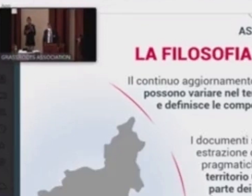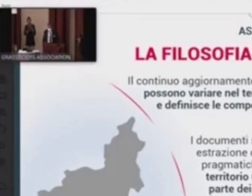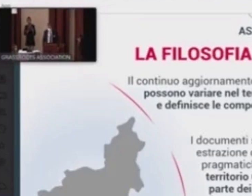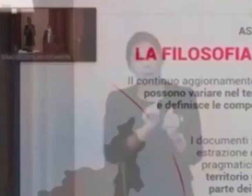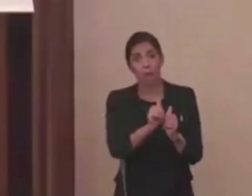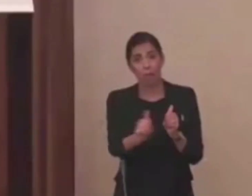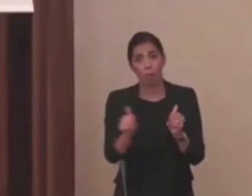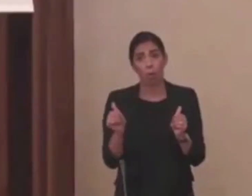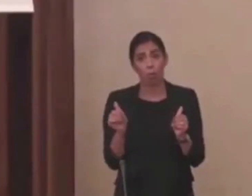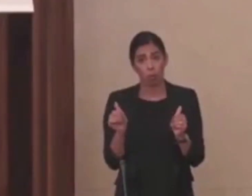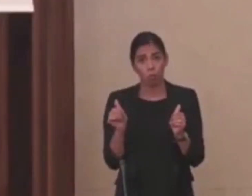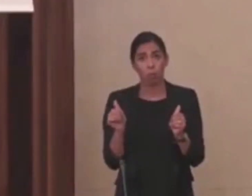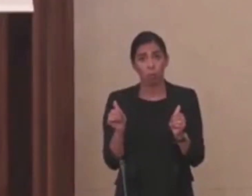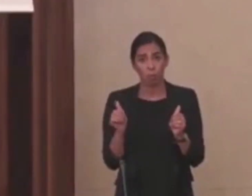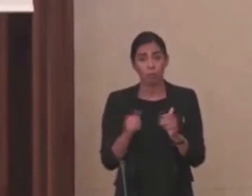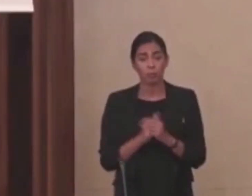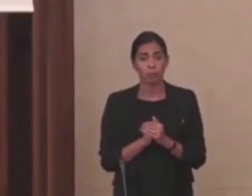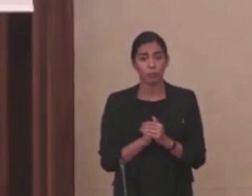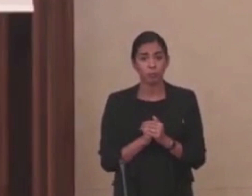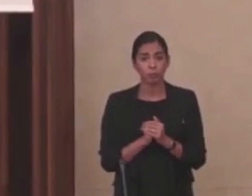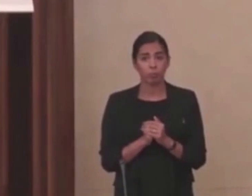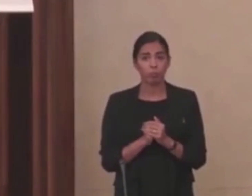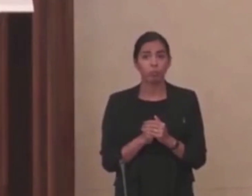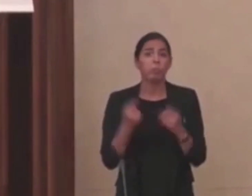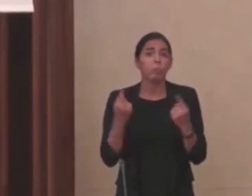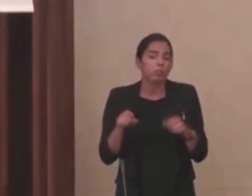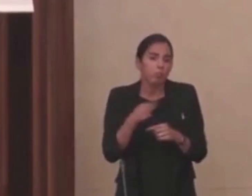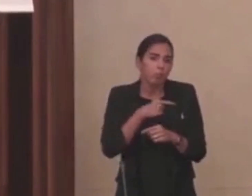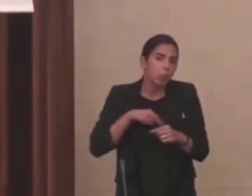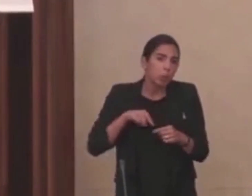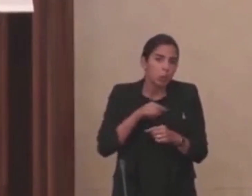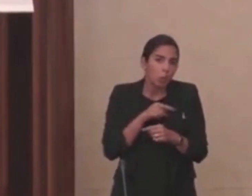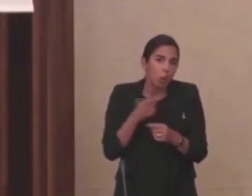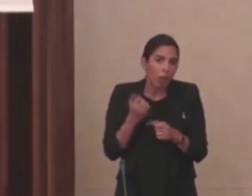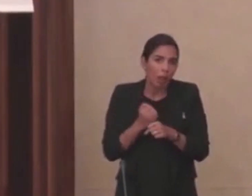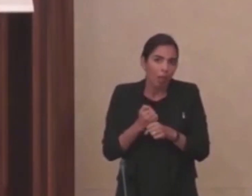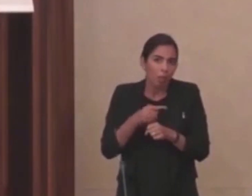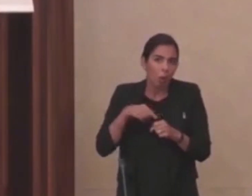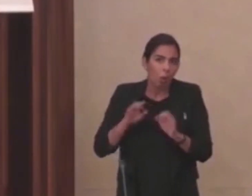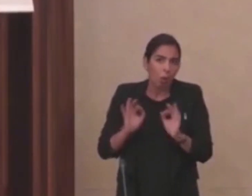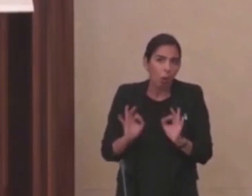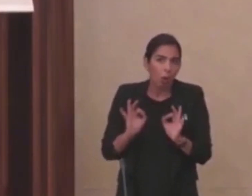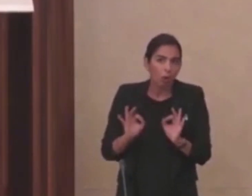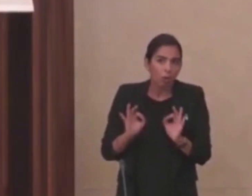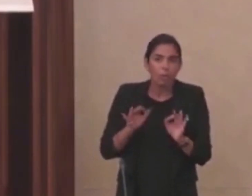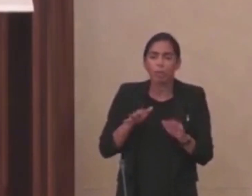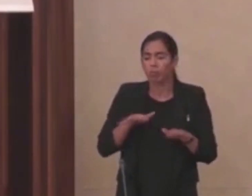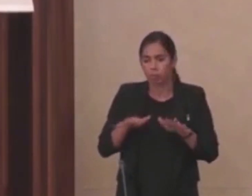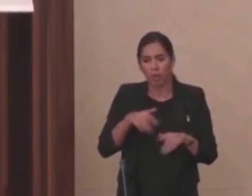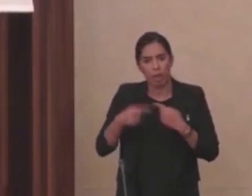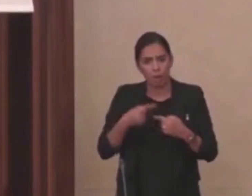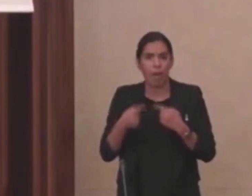have to use any tools possible to create home